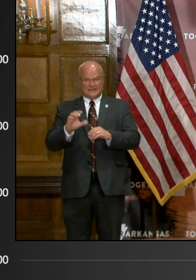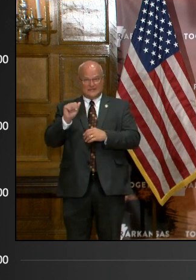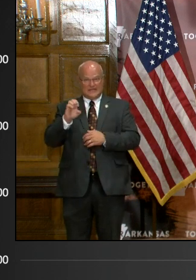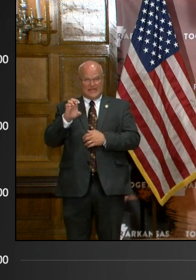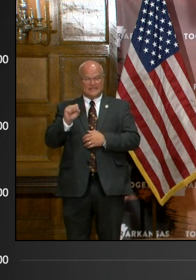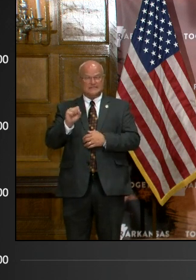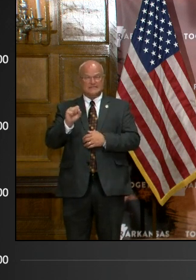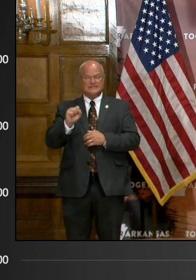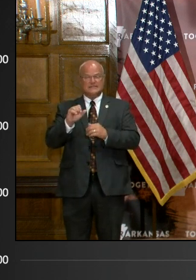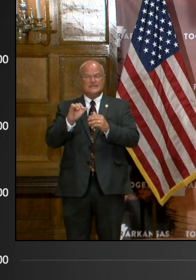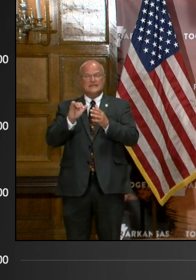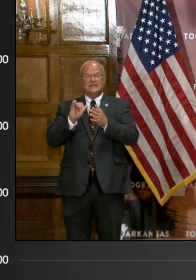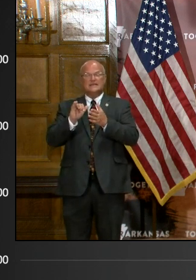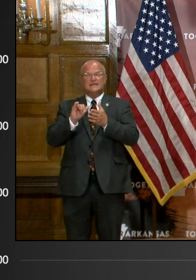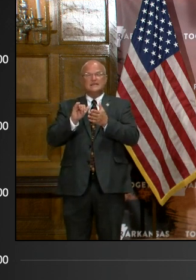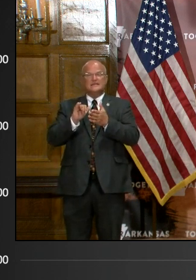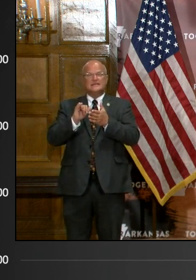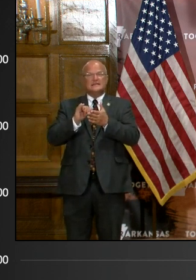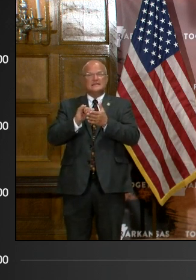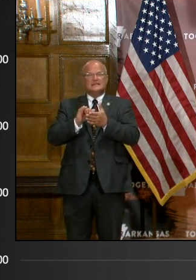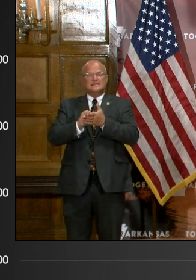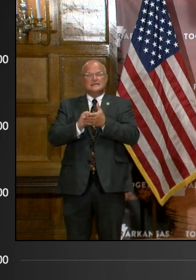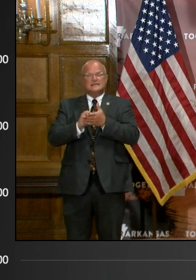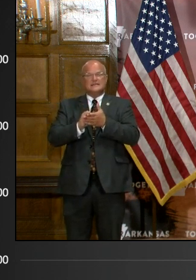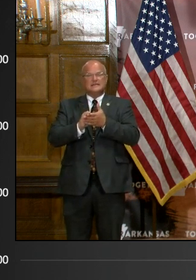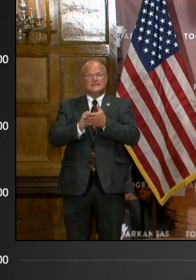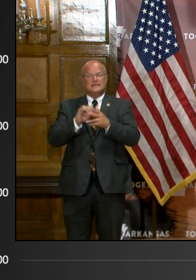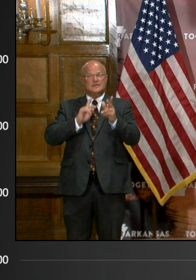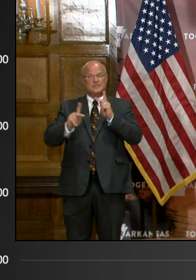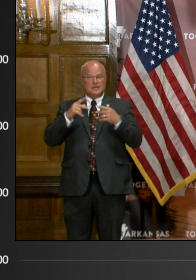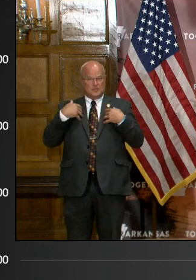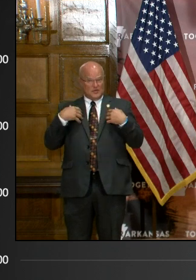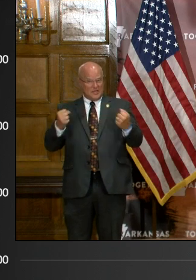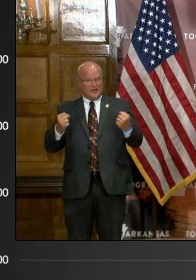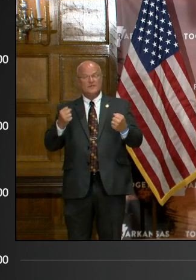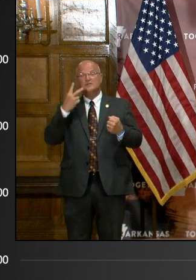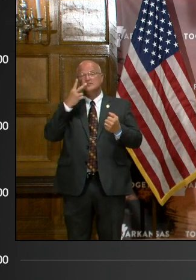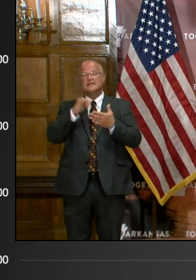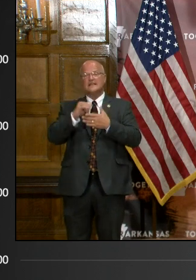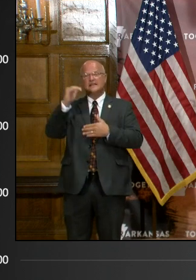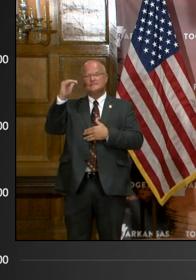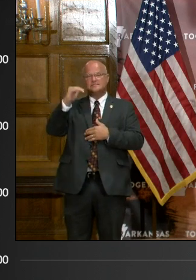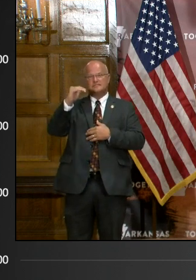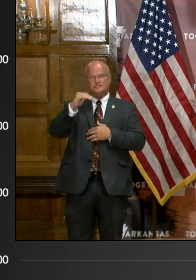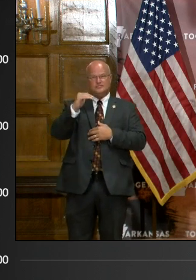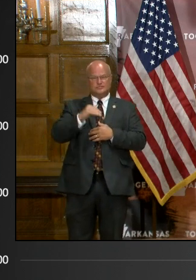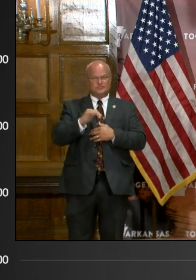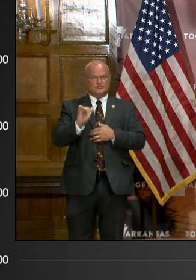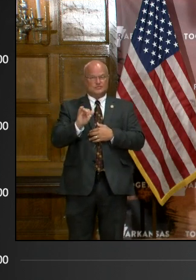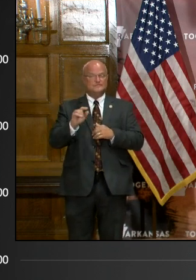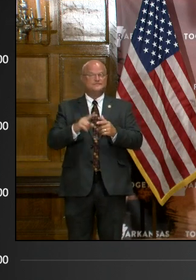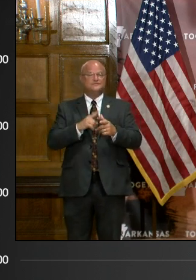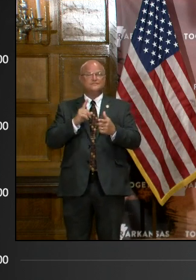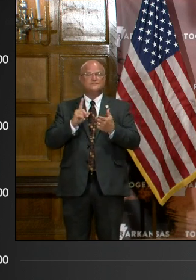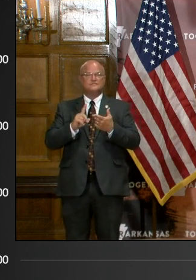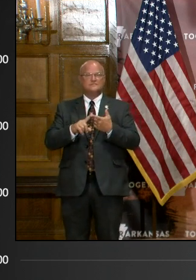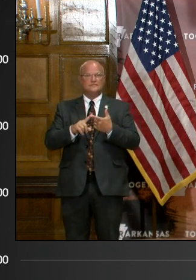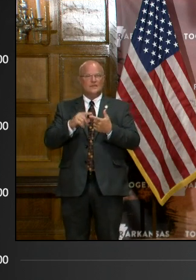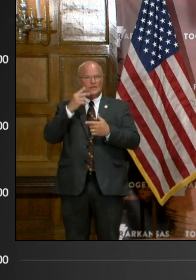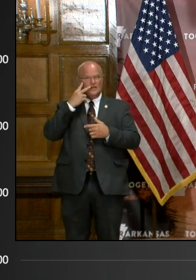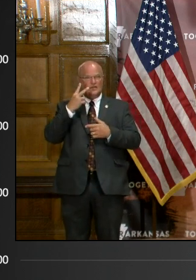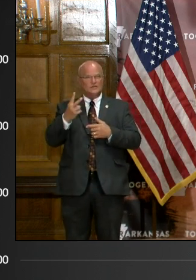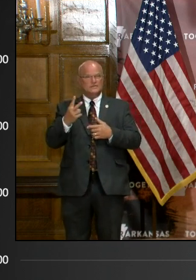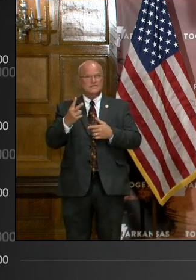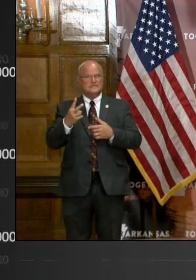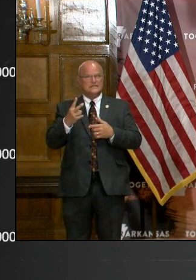cases that as people recover, you'll see that go down. And then you'll